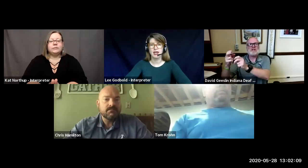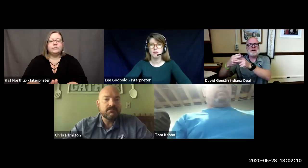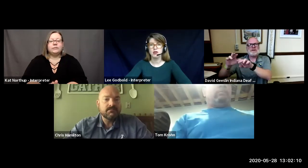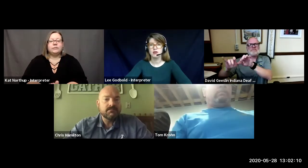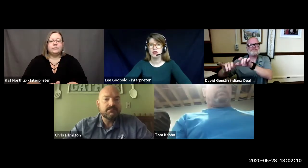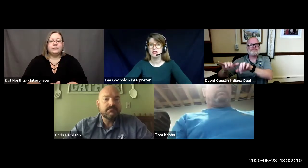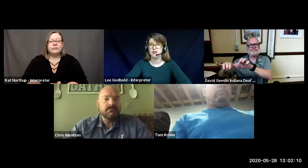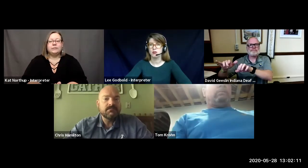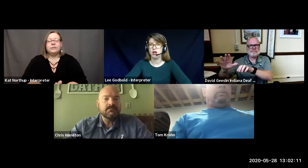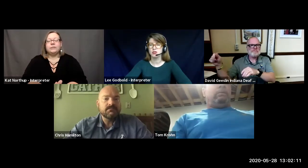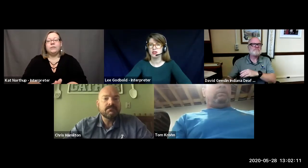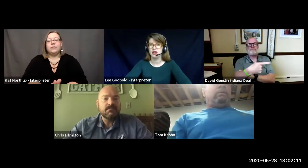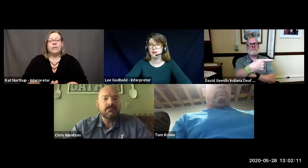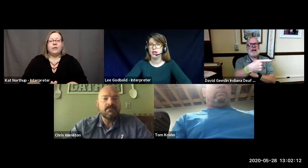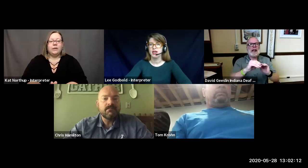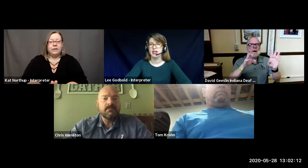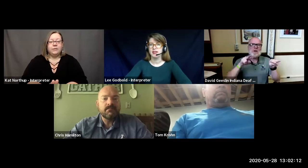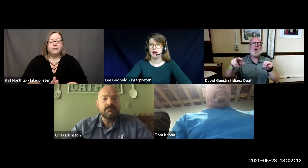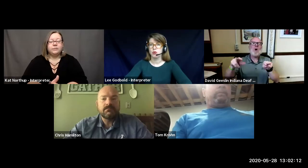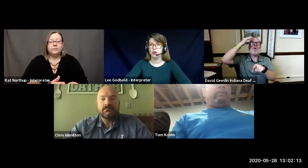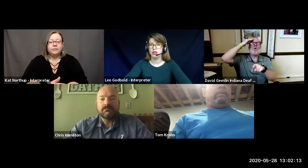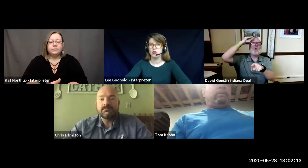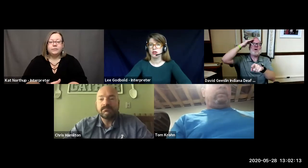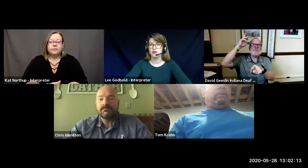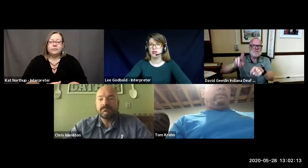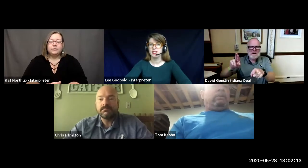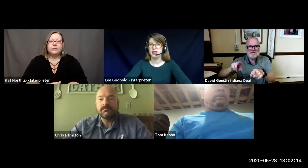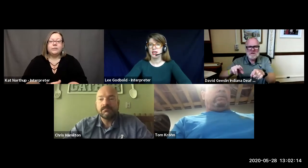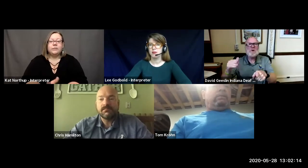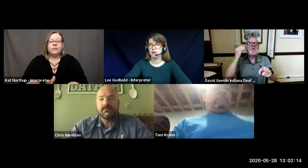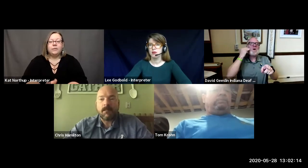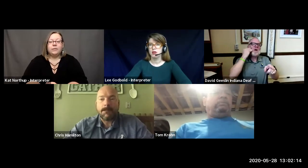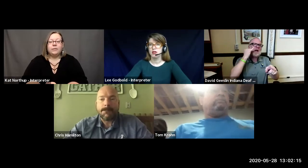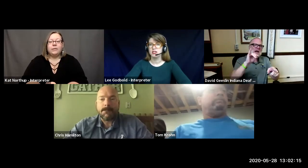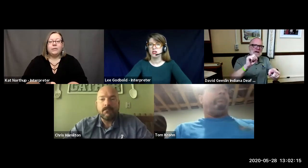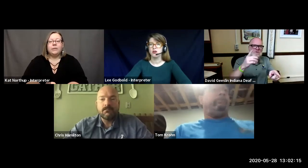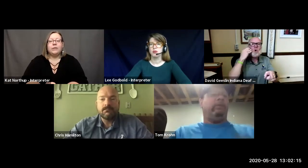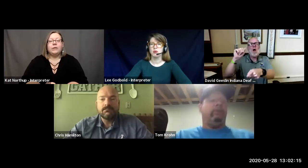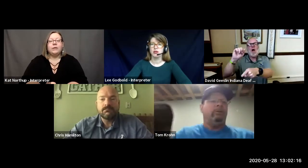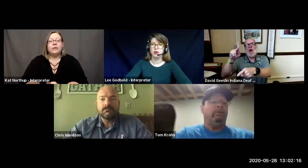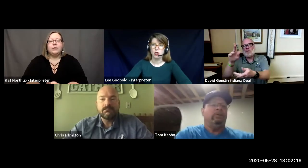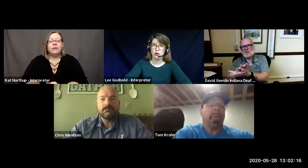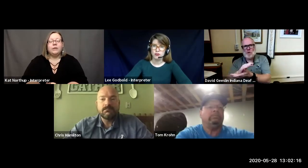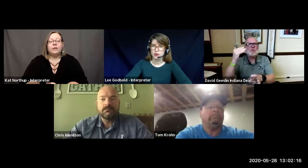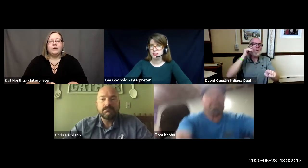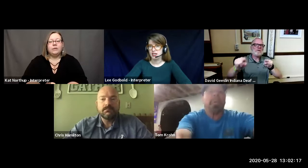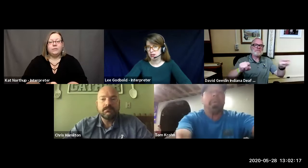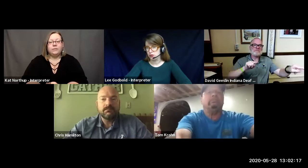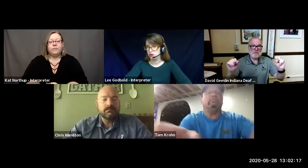rename is an available option there. And at that point, you can rename. And so people will know, oh, you're from Riverside, oh, you're